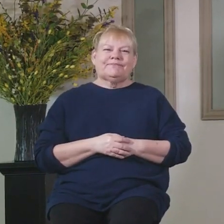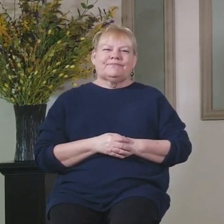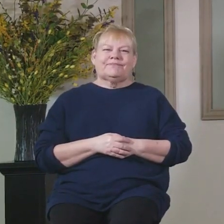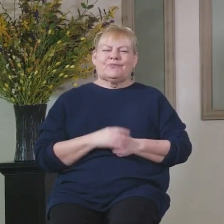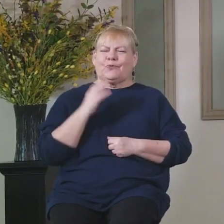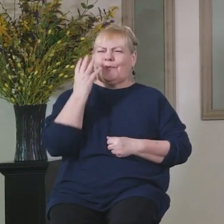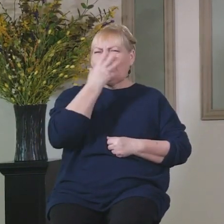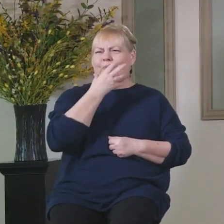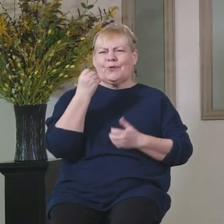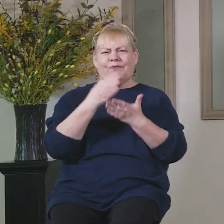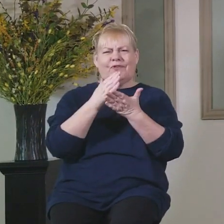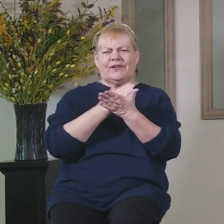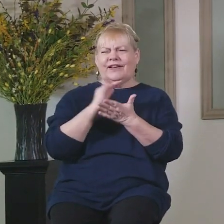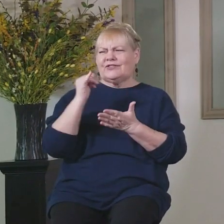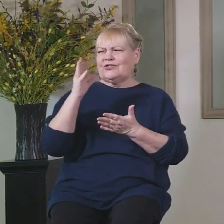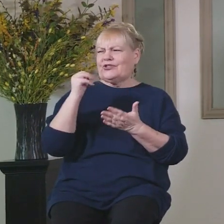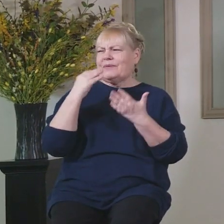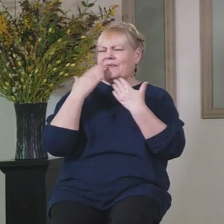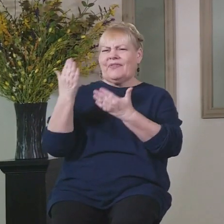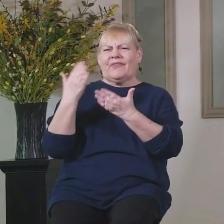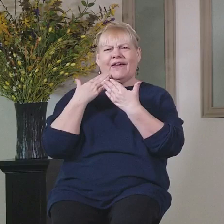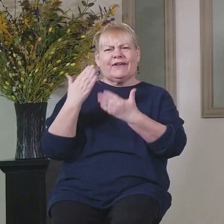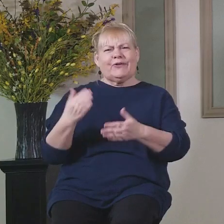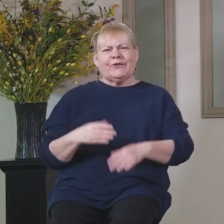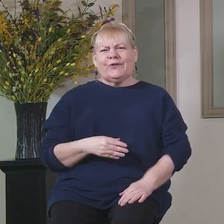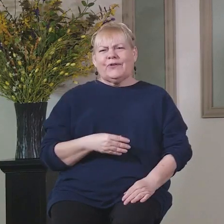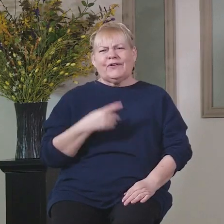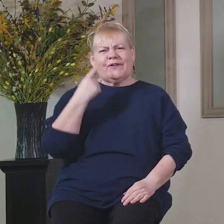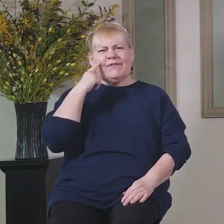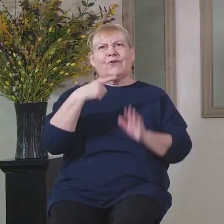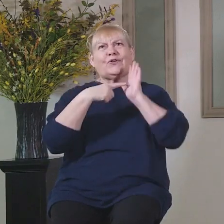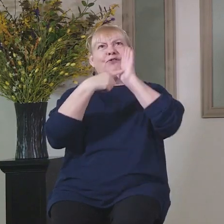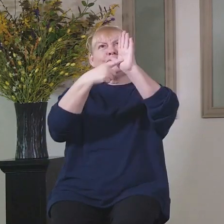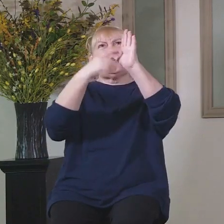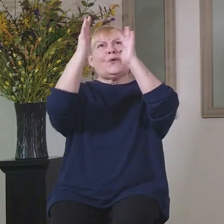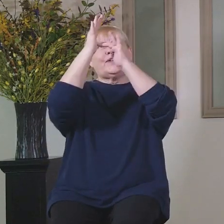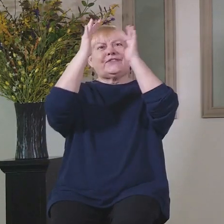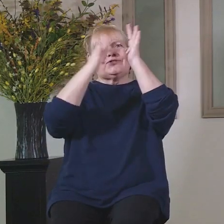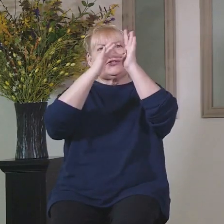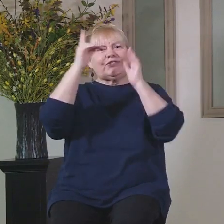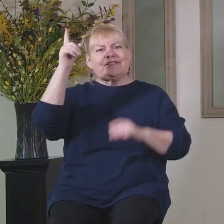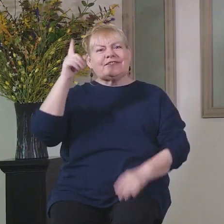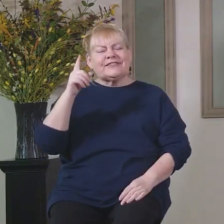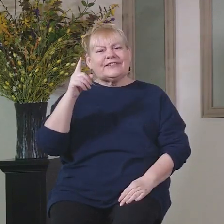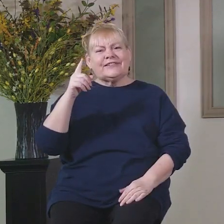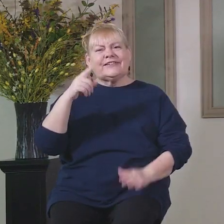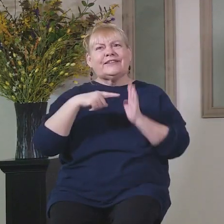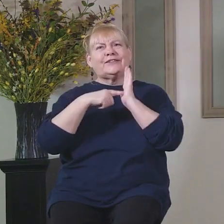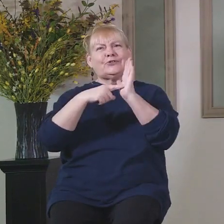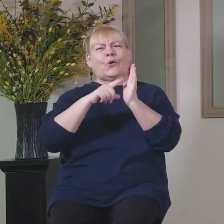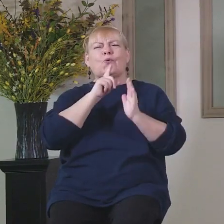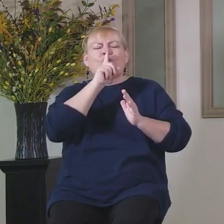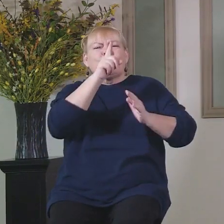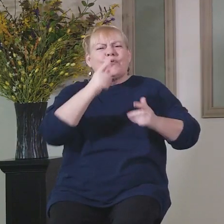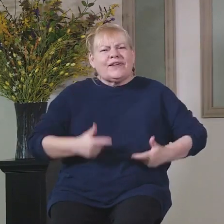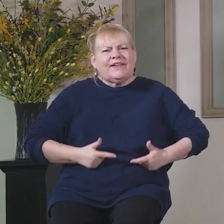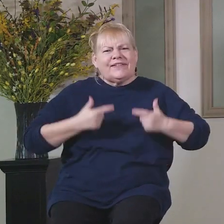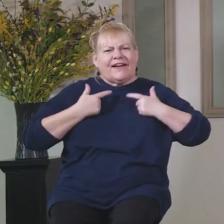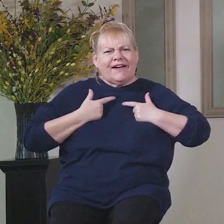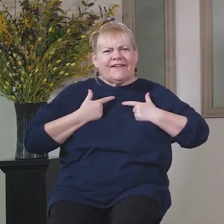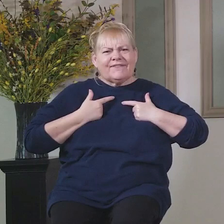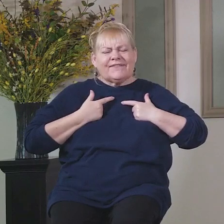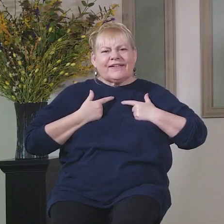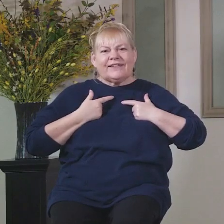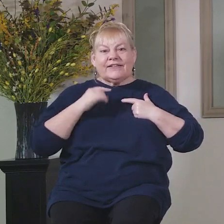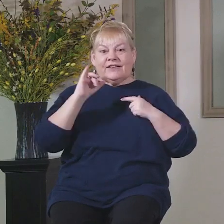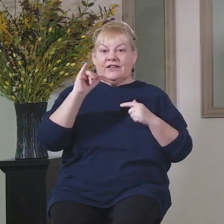What a beautiful lesson, Jim. Thank you. Amen. Pointing towards Christ, pointing towards the real life.